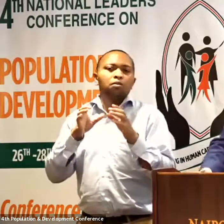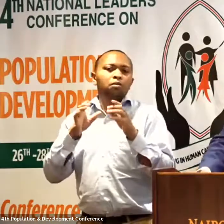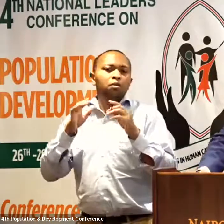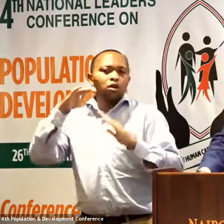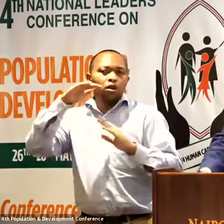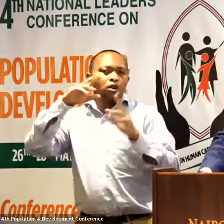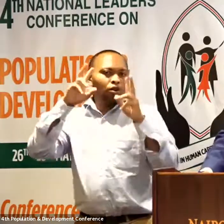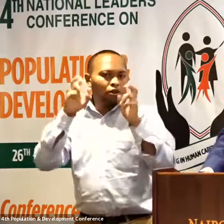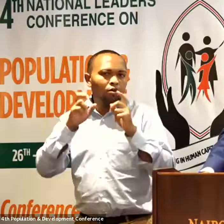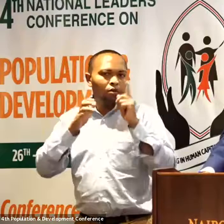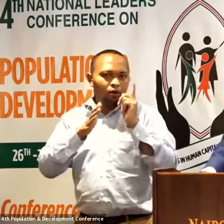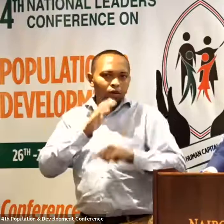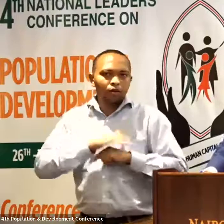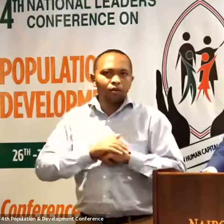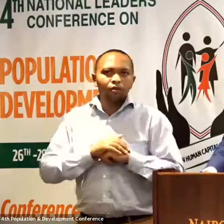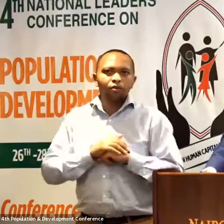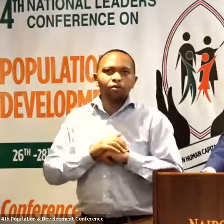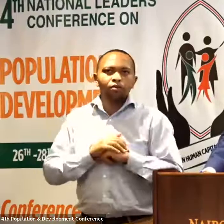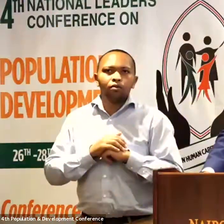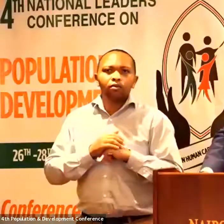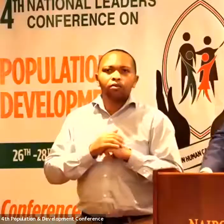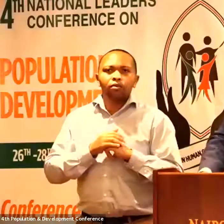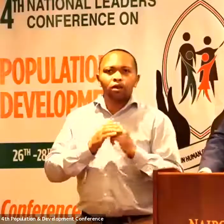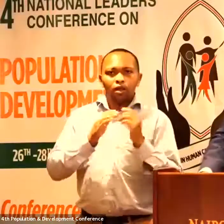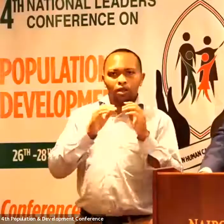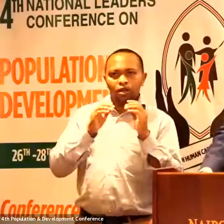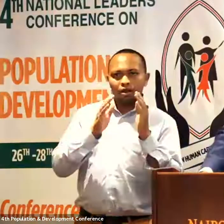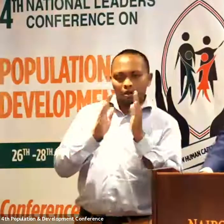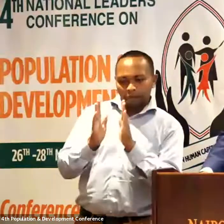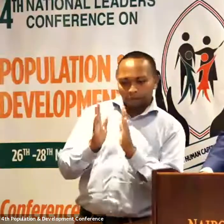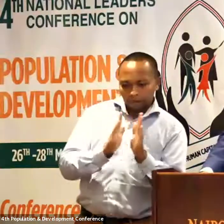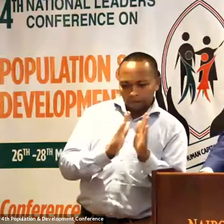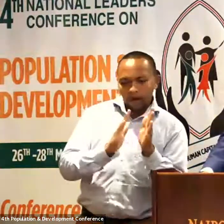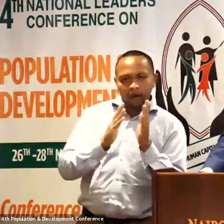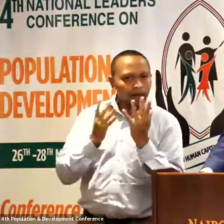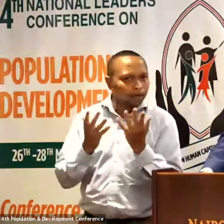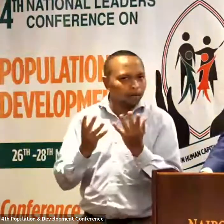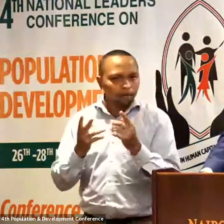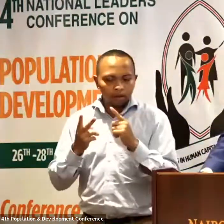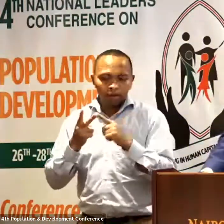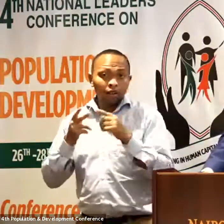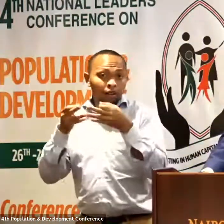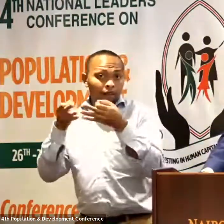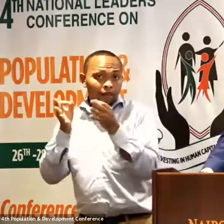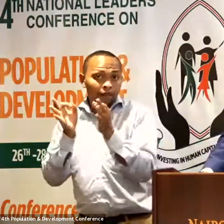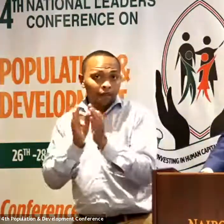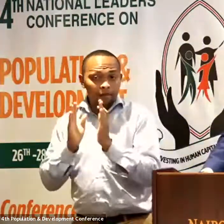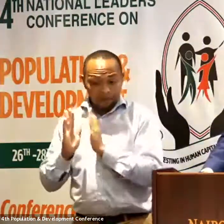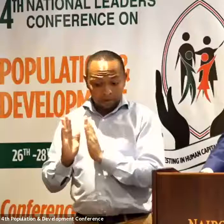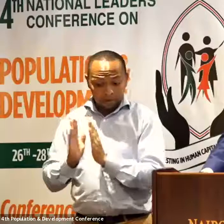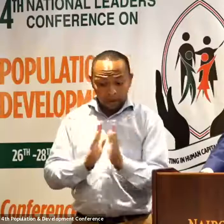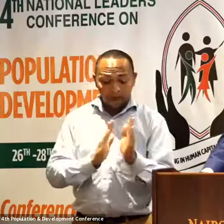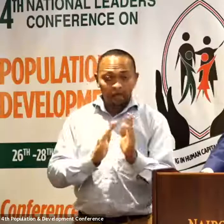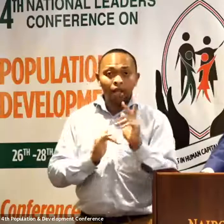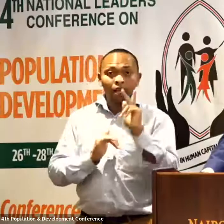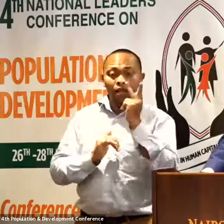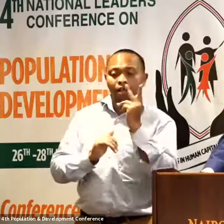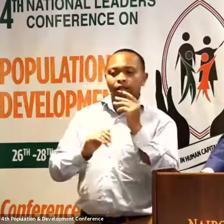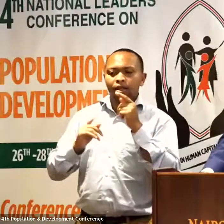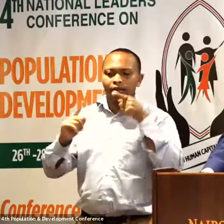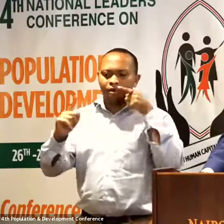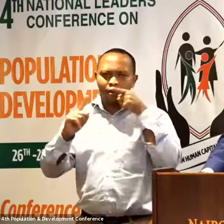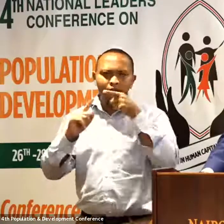of the sub-themes. It's going to be again on age structure. Another sub-theme will be on family planning, best buy for Kenyan development